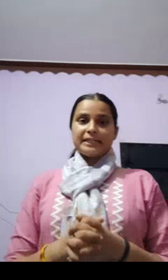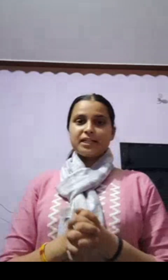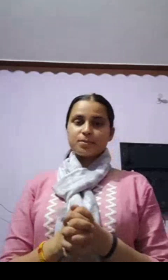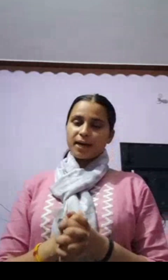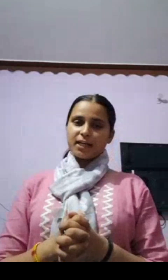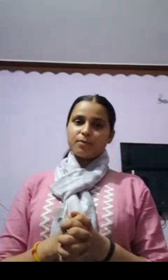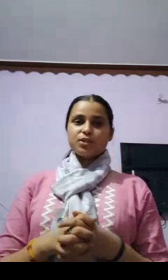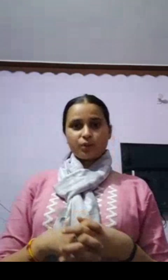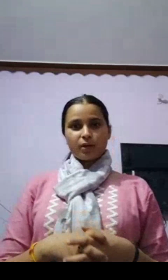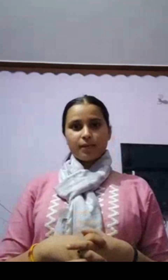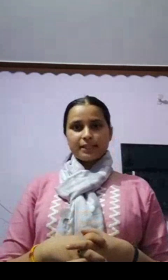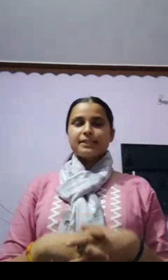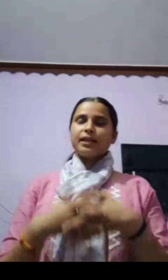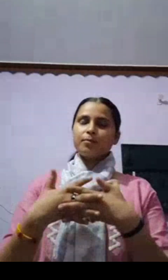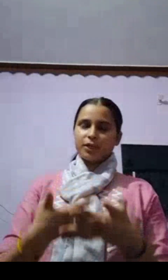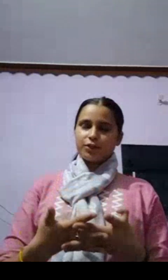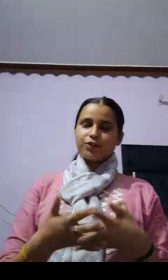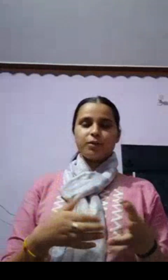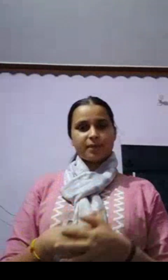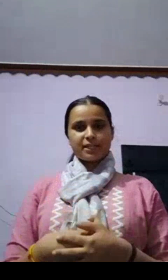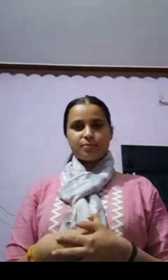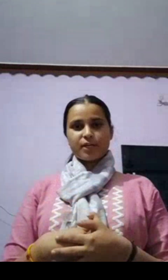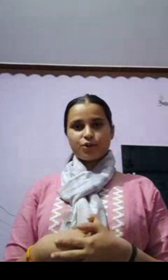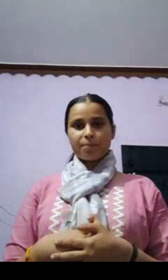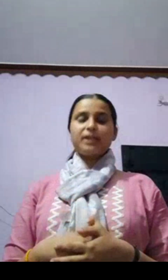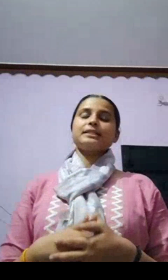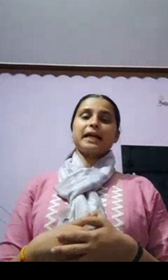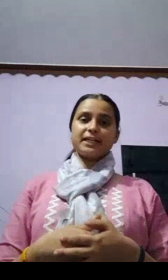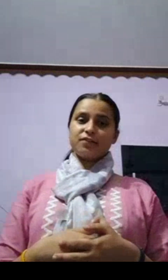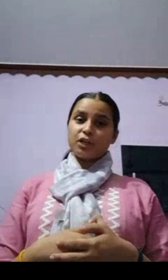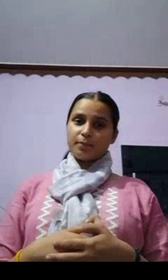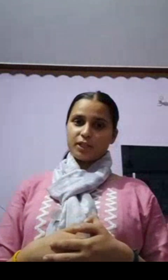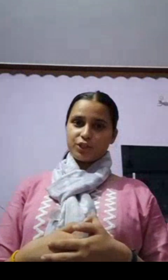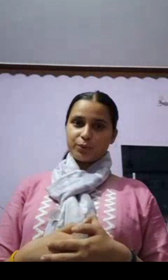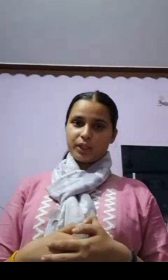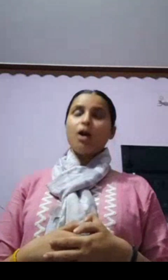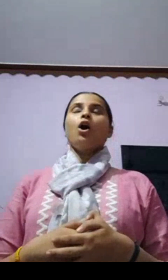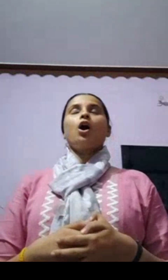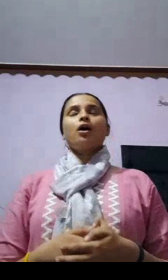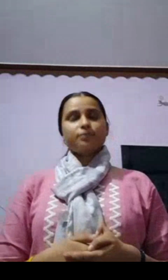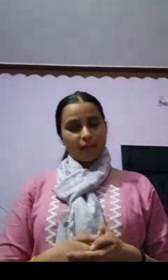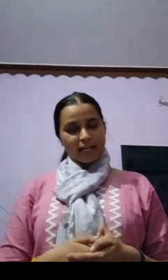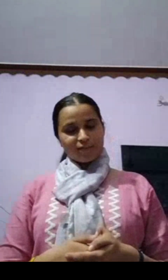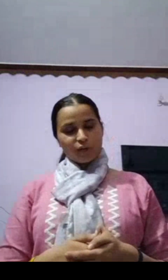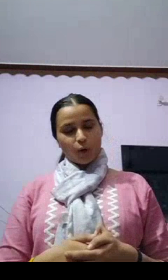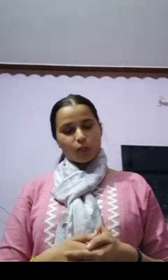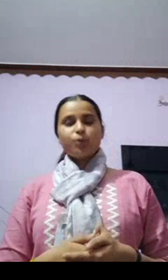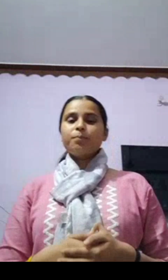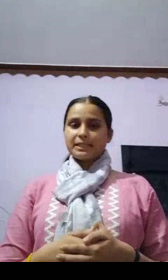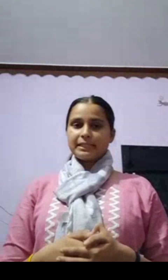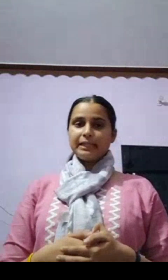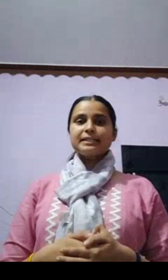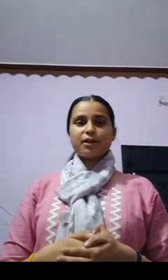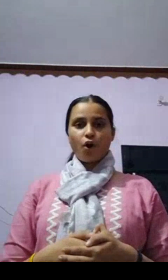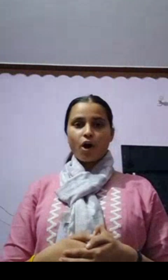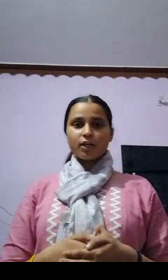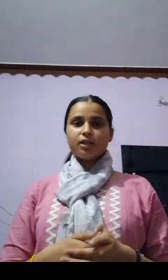Greetings, my name is Yukta Pandit and I am here to represent my topic sliding filament theory. As we all know, muscle is an organ